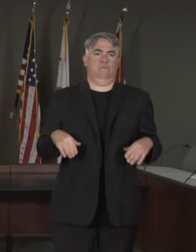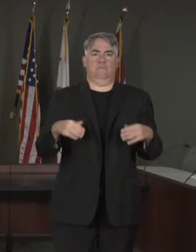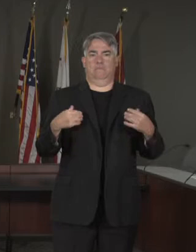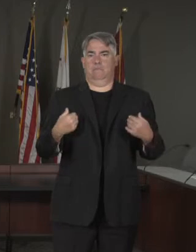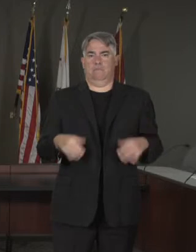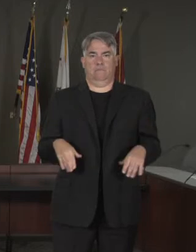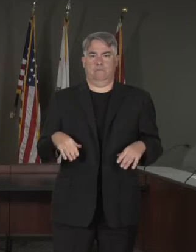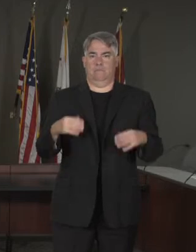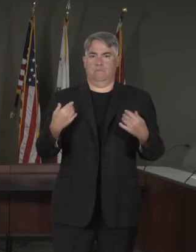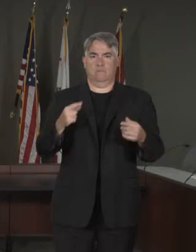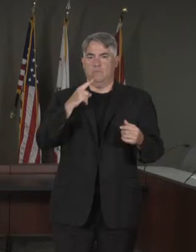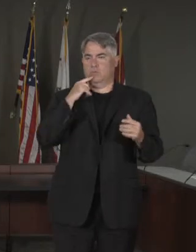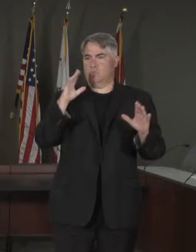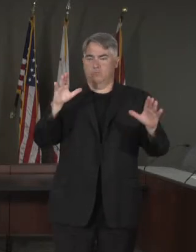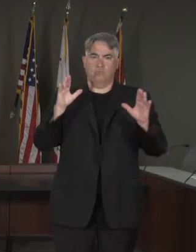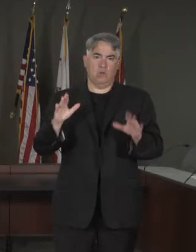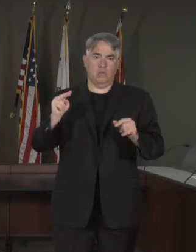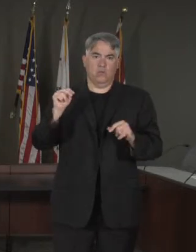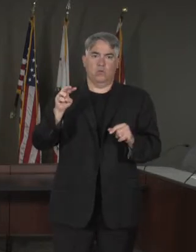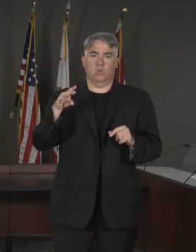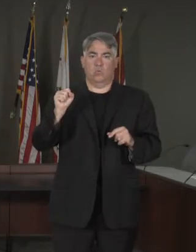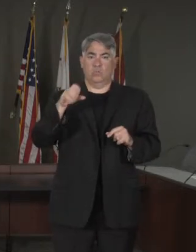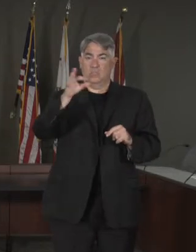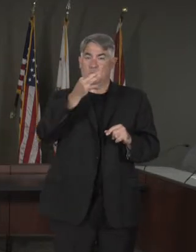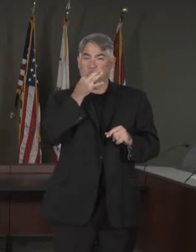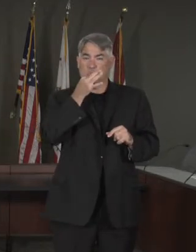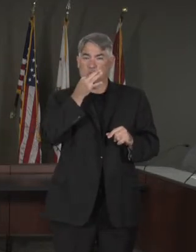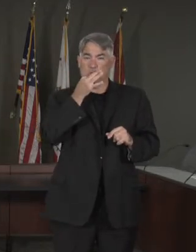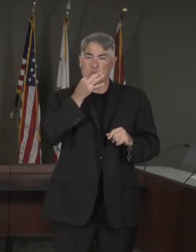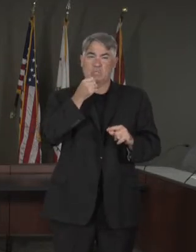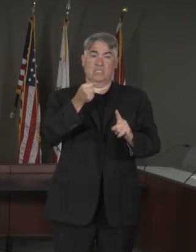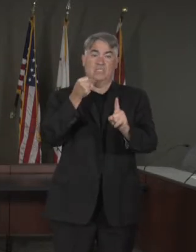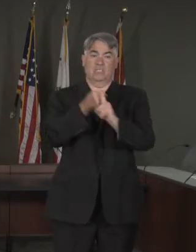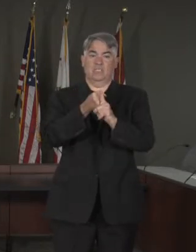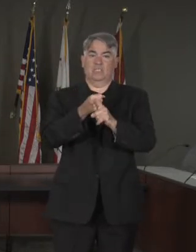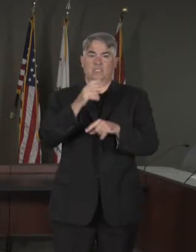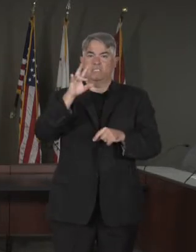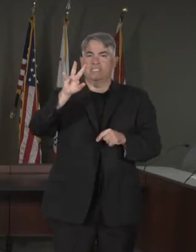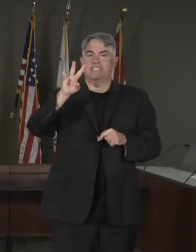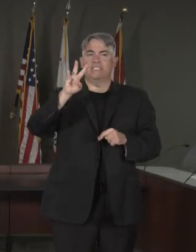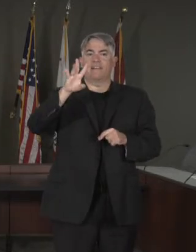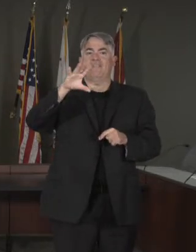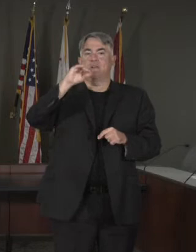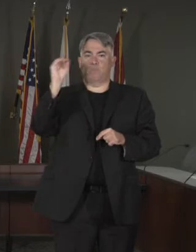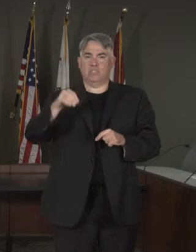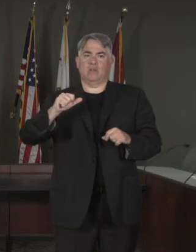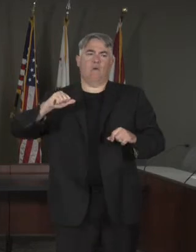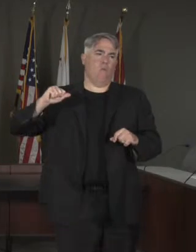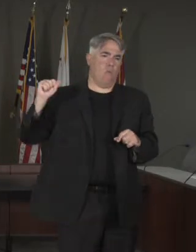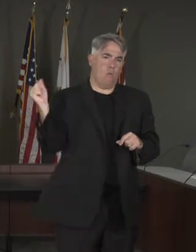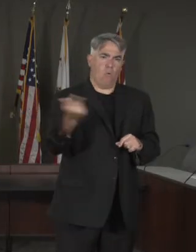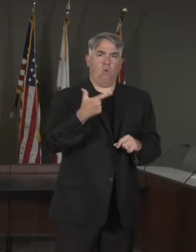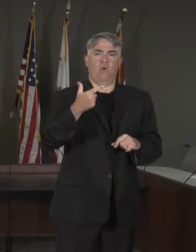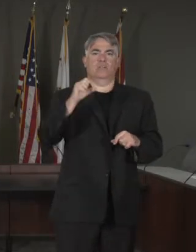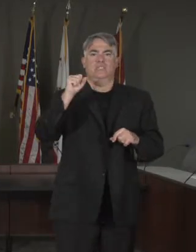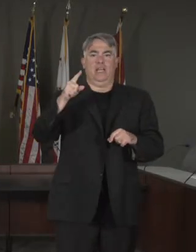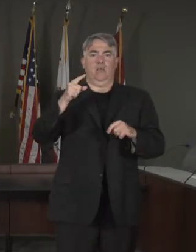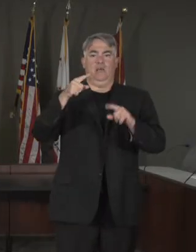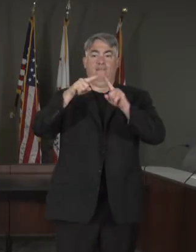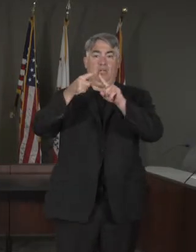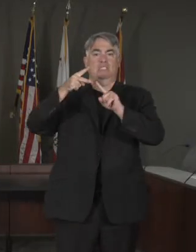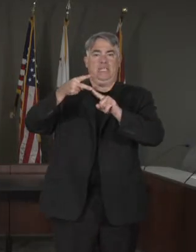right on the edge of having 75% of San Diegans receive at least that first dose. This vaccination rate in San Diego County puts us far